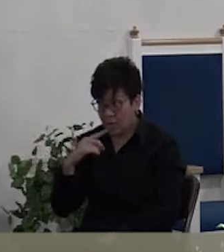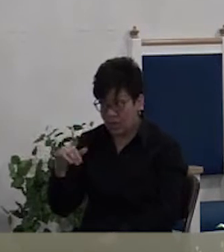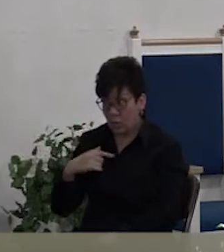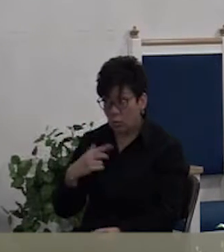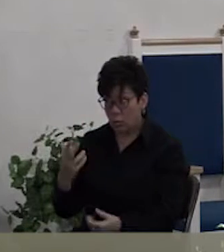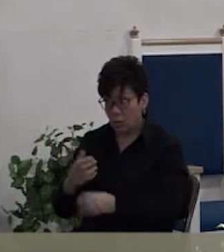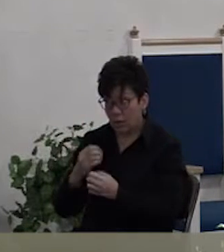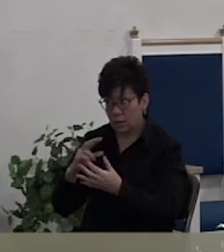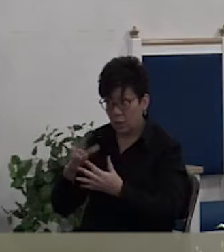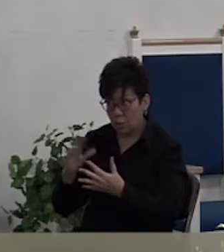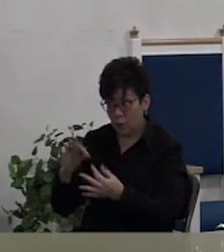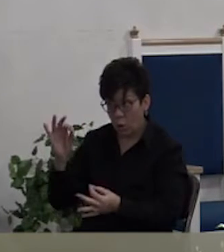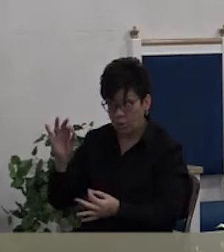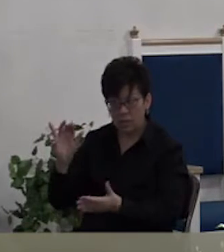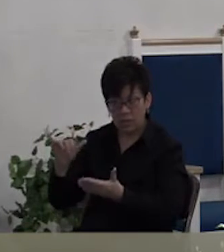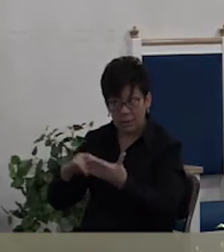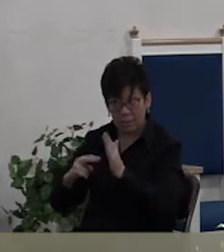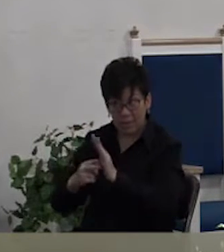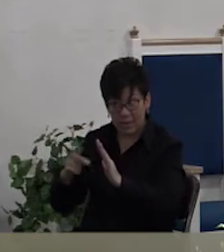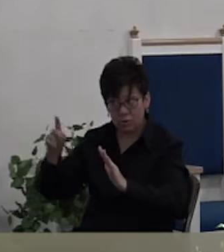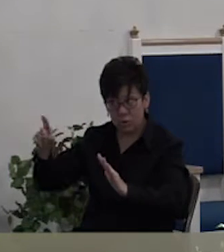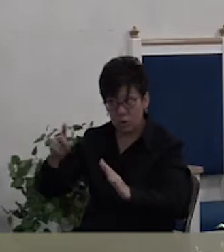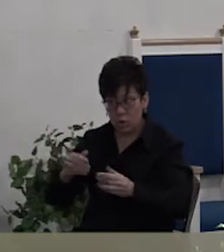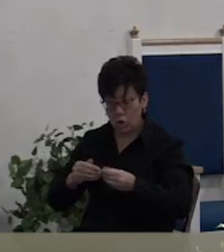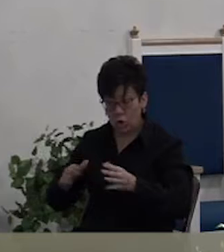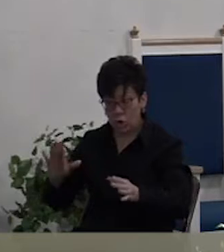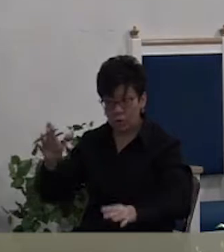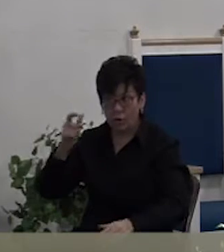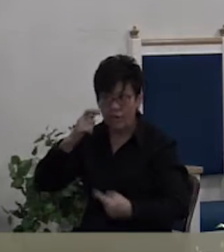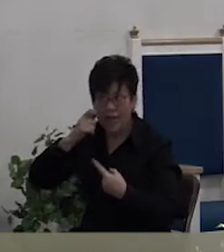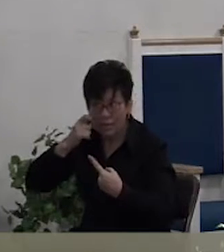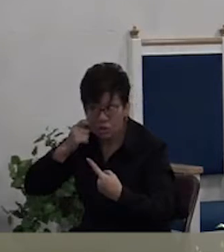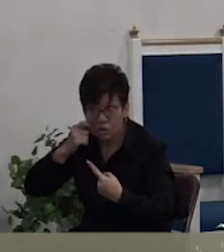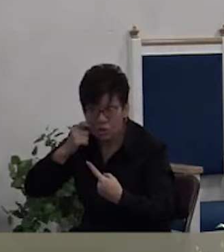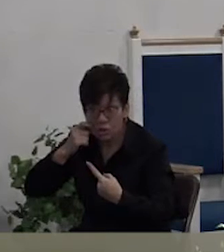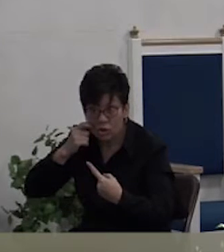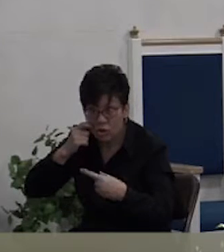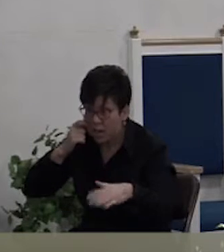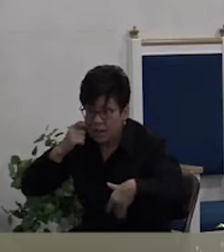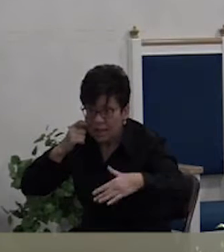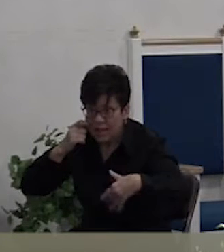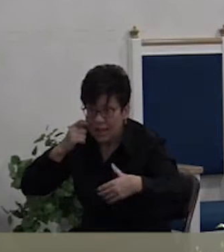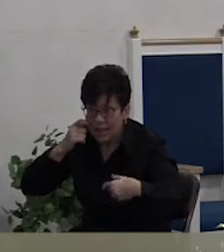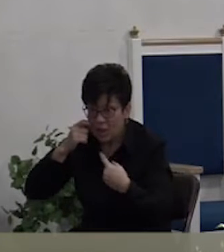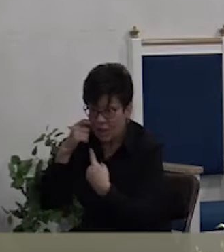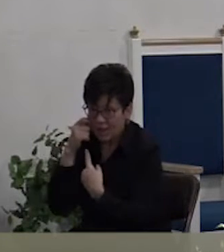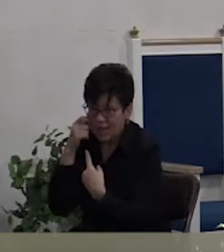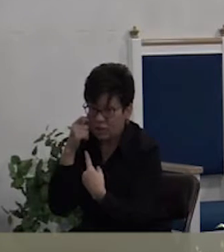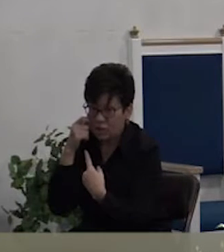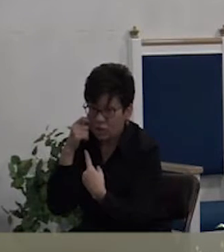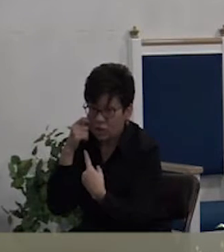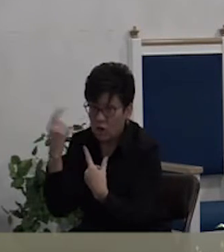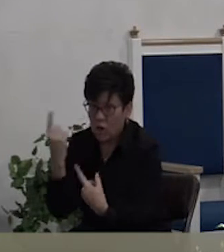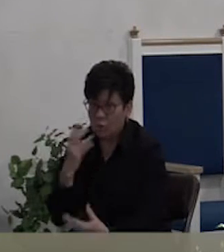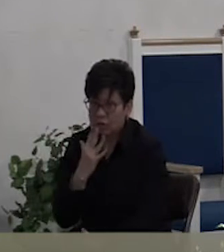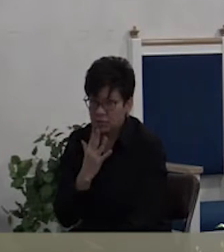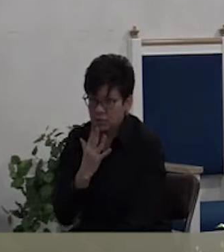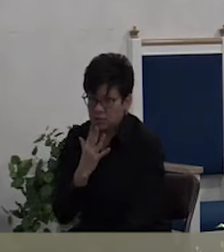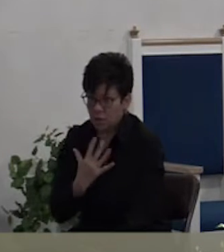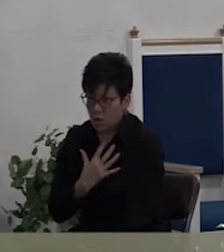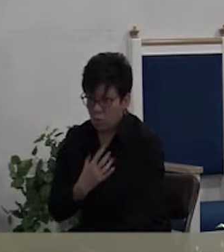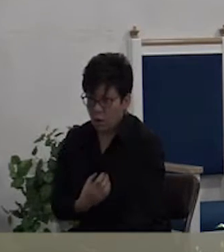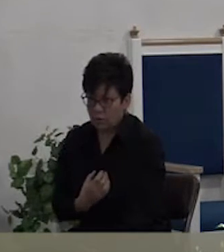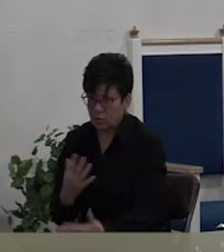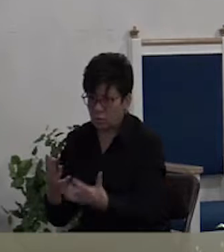Holy Ghost, that doesn't mean that you lost your flesh. Your flesh will always want to do